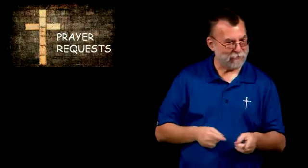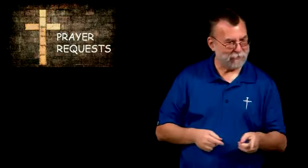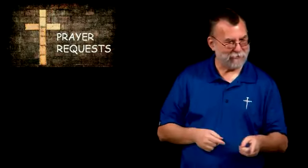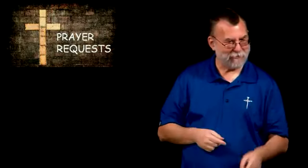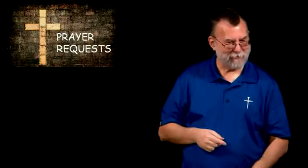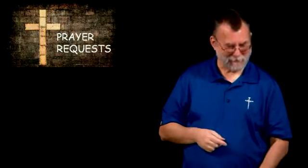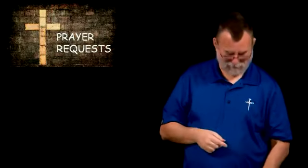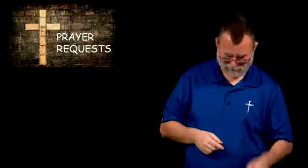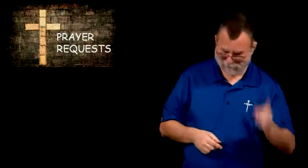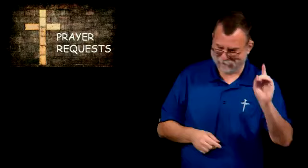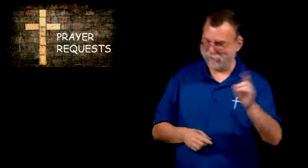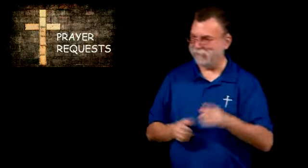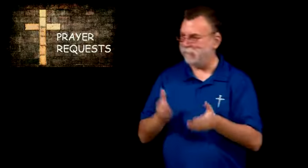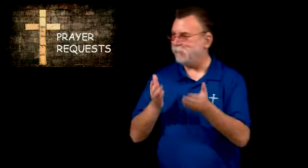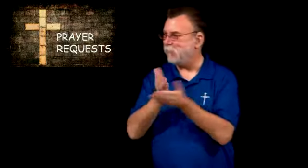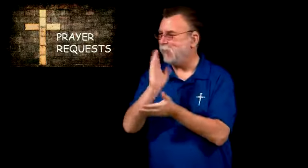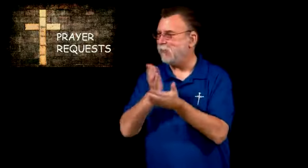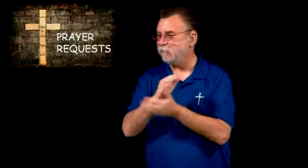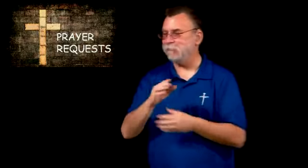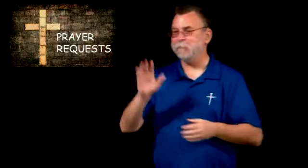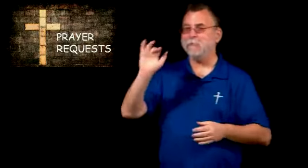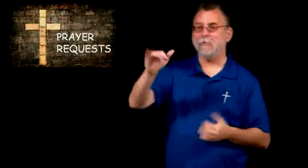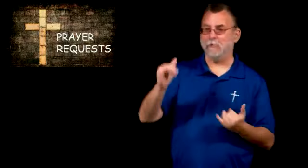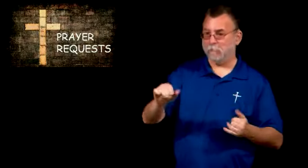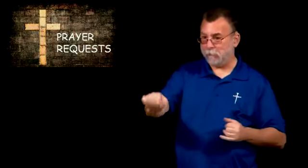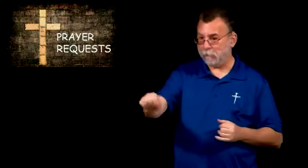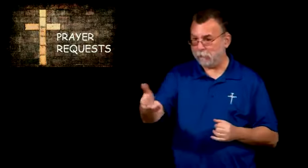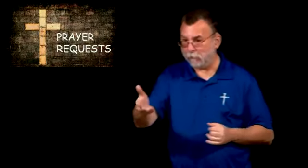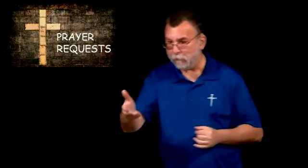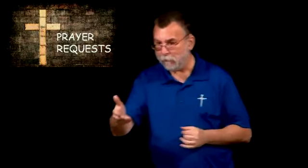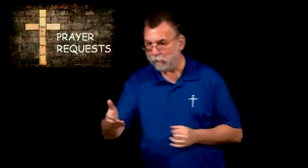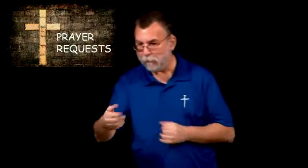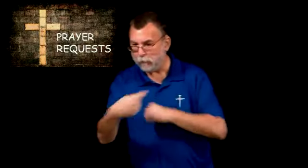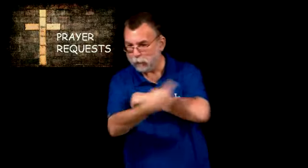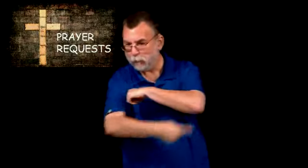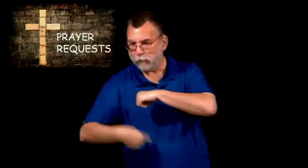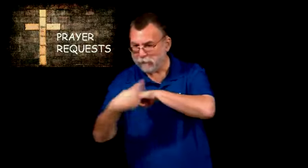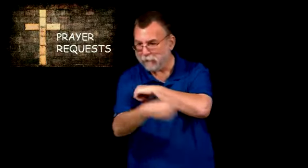Okay, so everybody's going to be really happy and throwing out that joy today, yes?